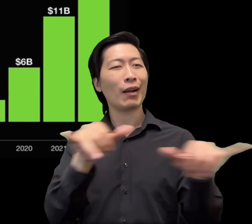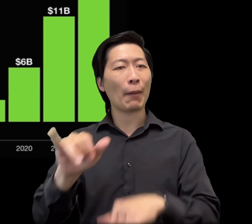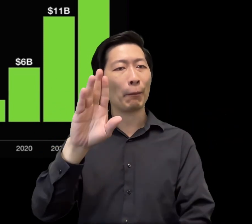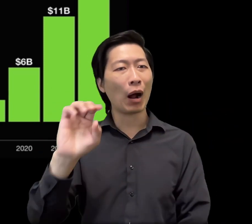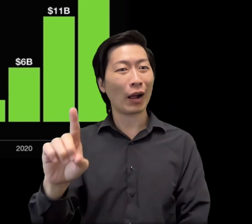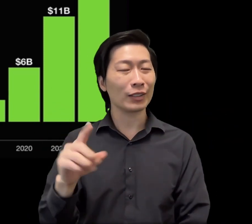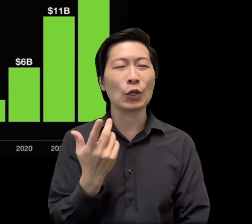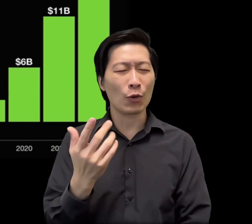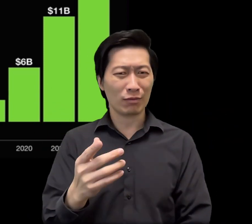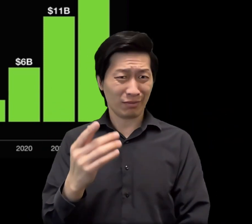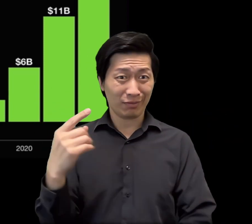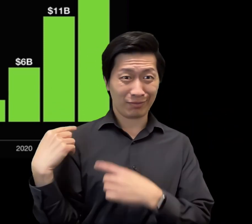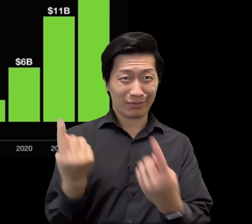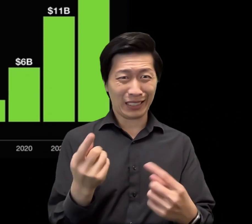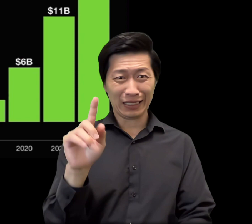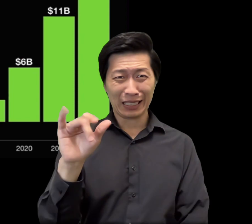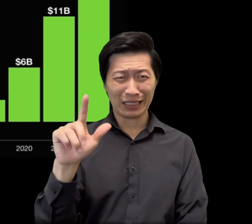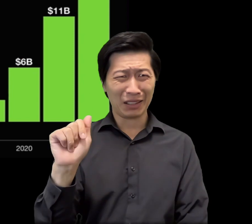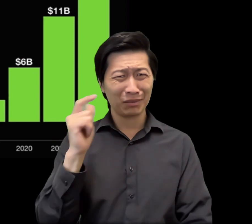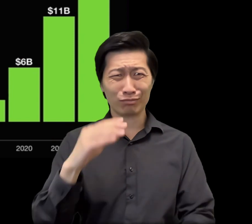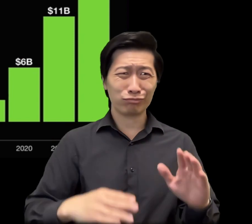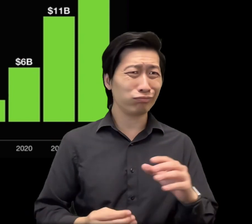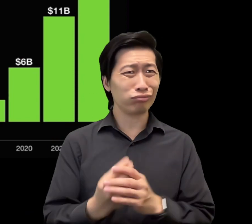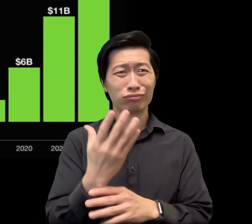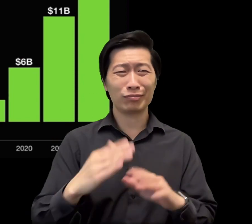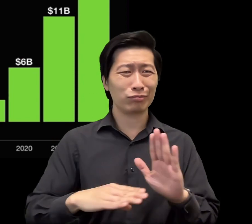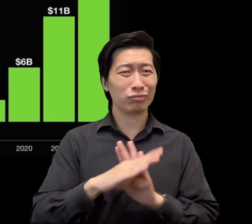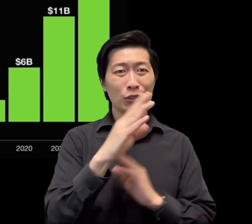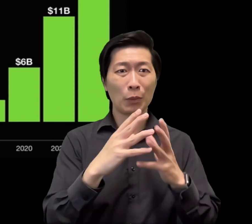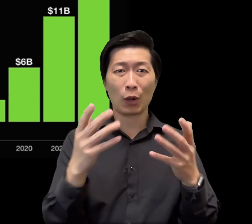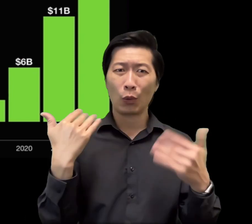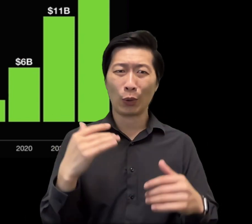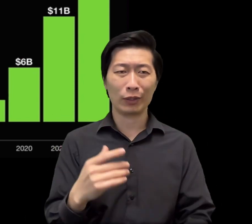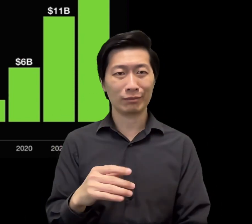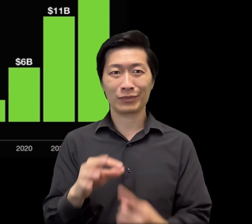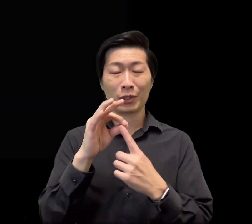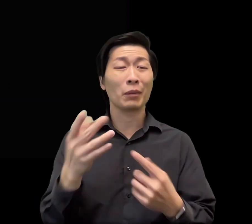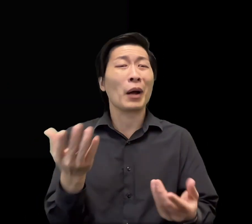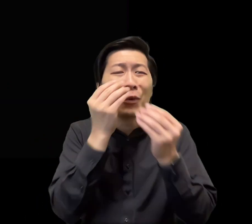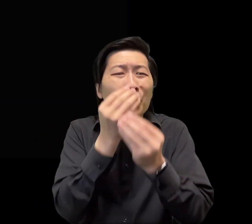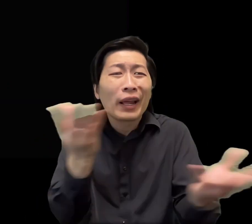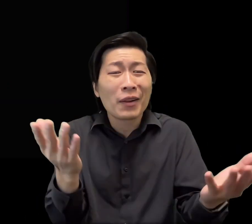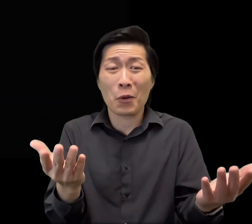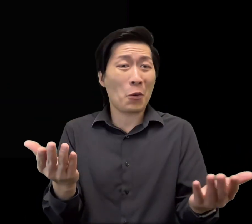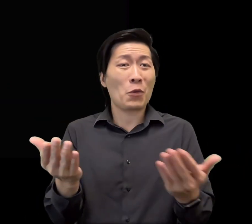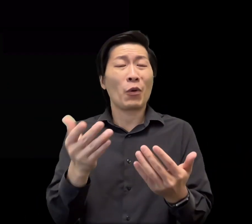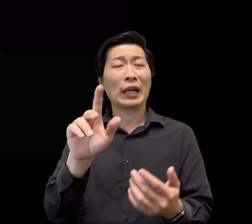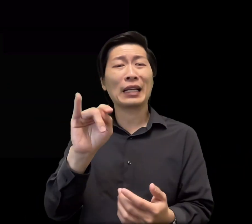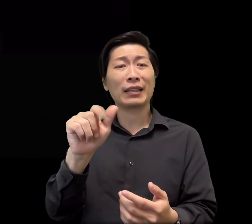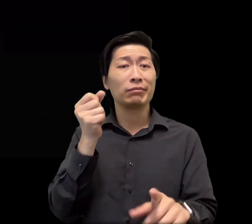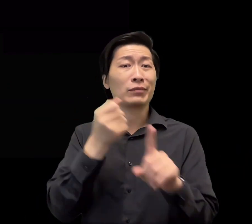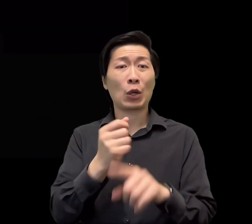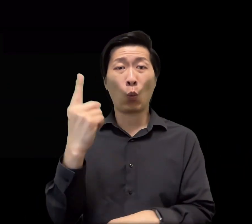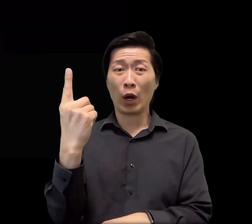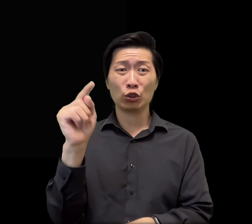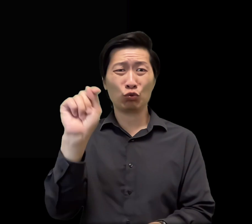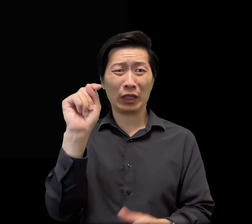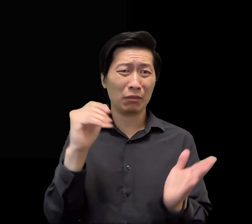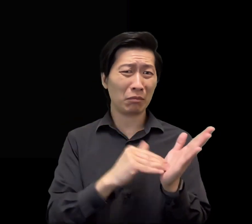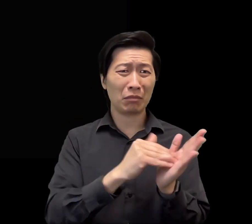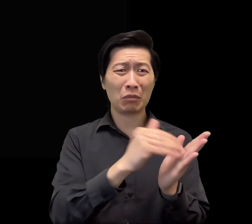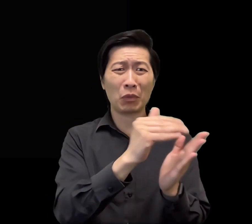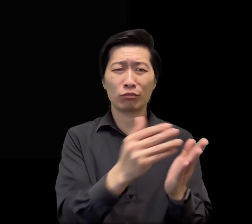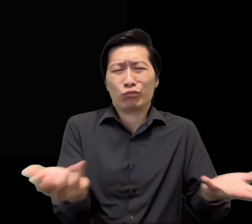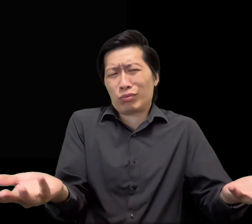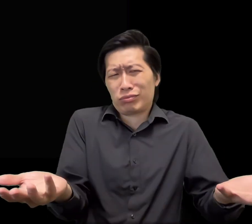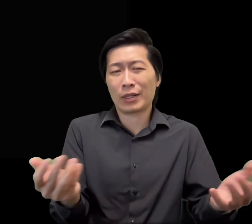Tesla's even though it's grown so much, an incredible investment and so unique. But who cares? Tesla hit $1 trillion, so what? And this is the